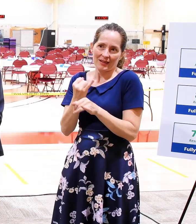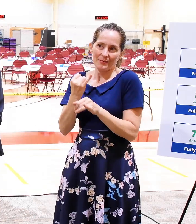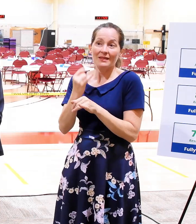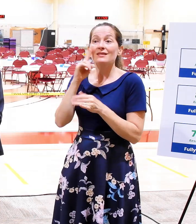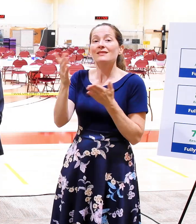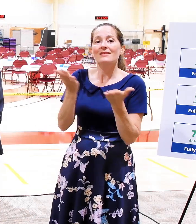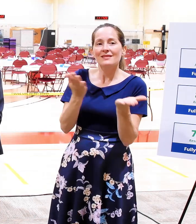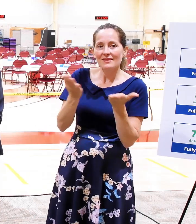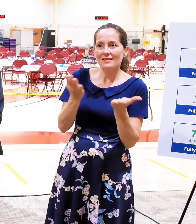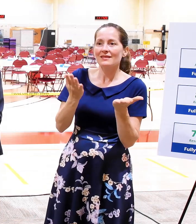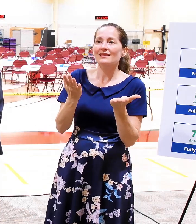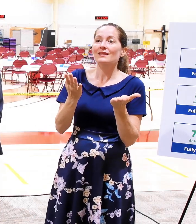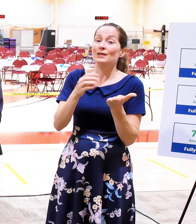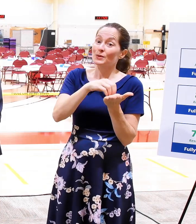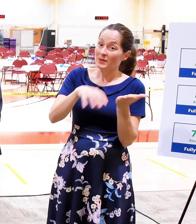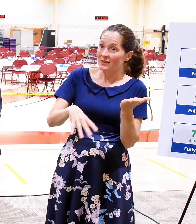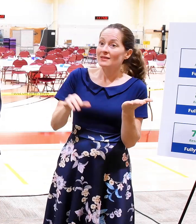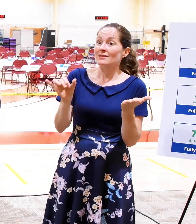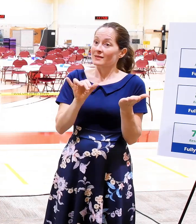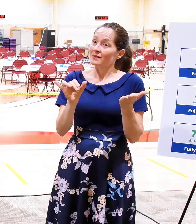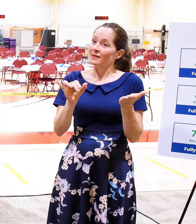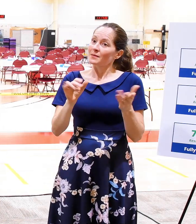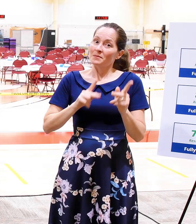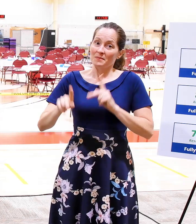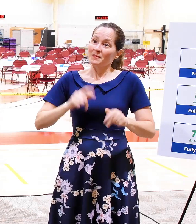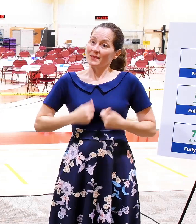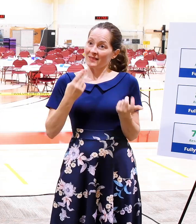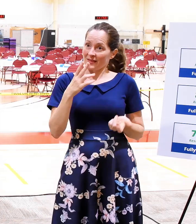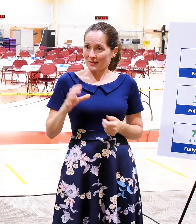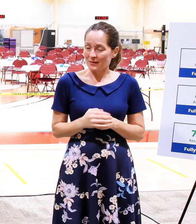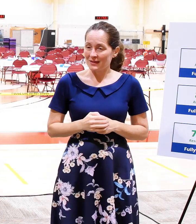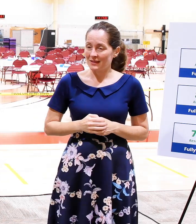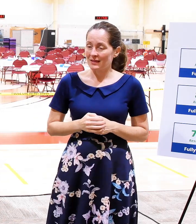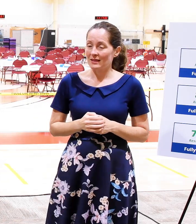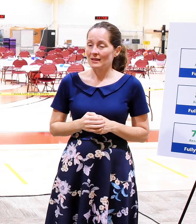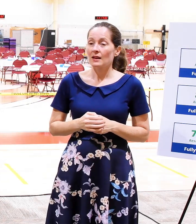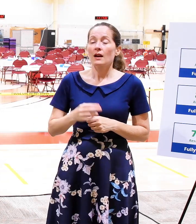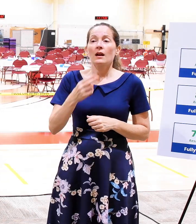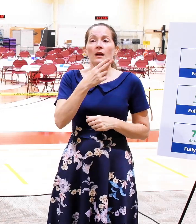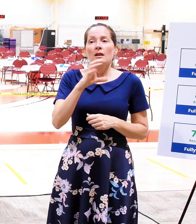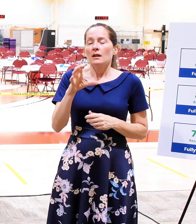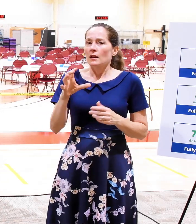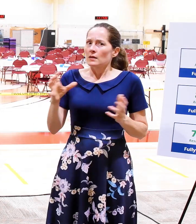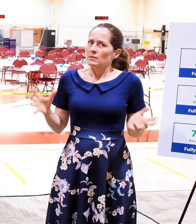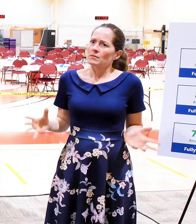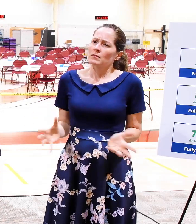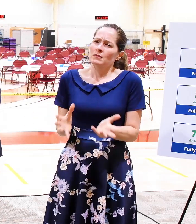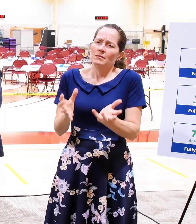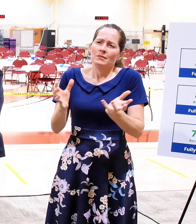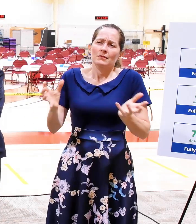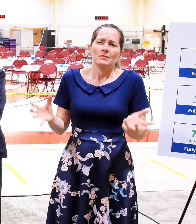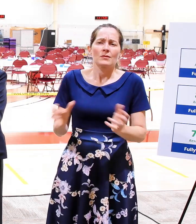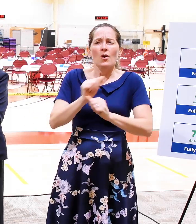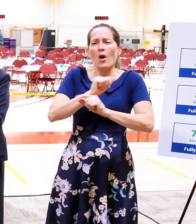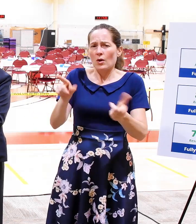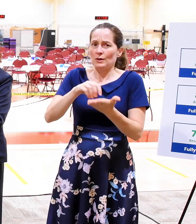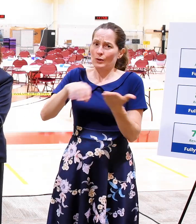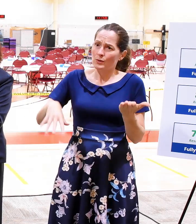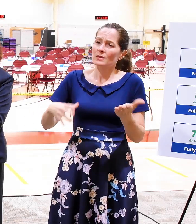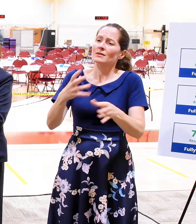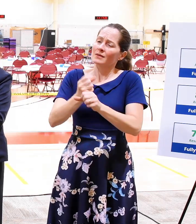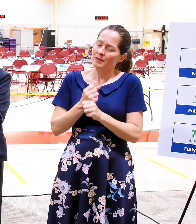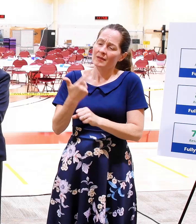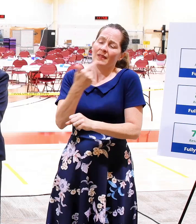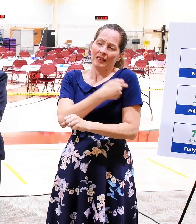residents. Howard Community College strongly encourages all students to be vaccinated against COVID-19. Among